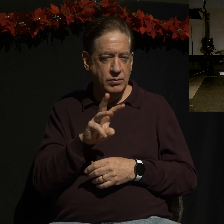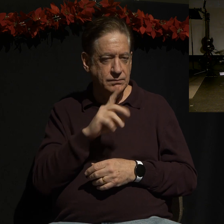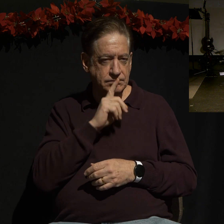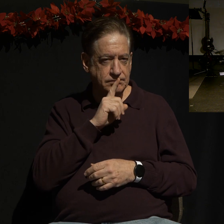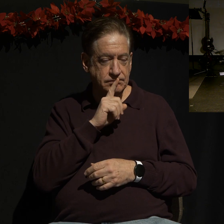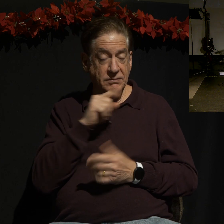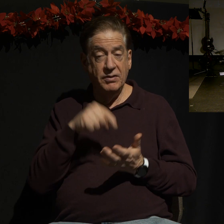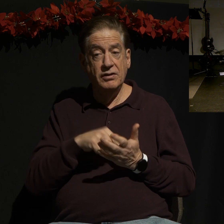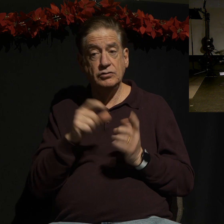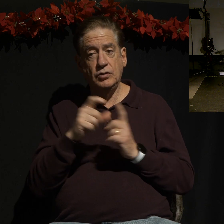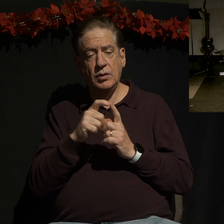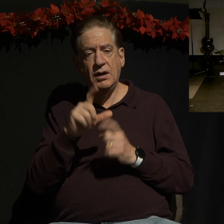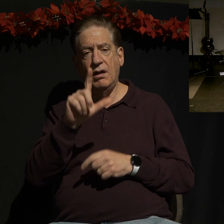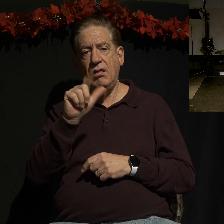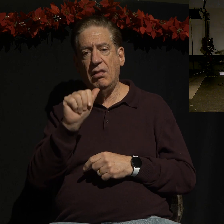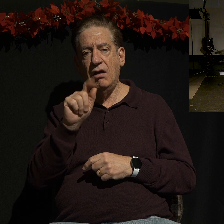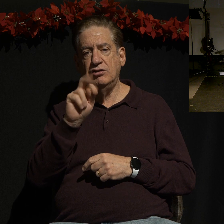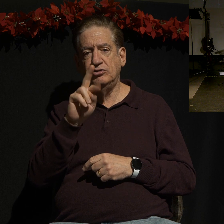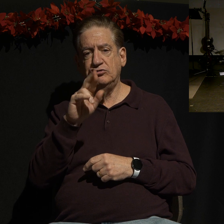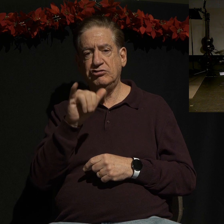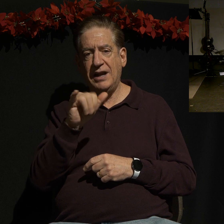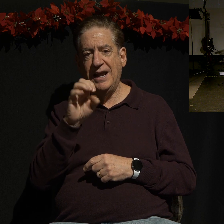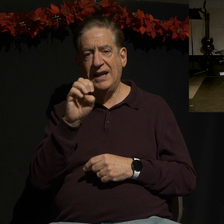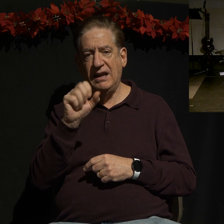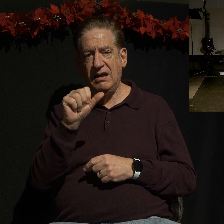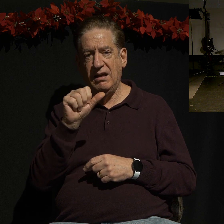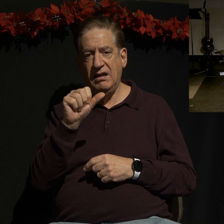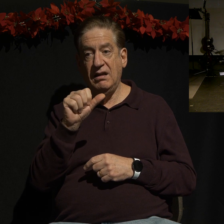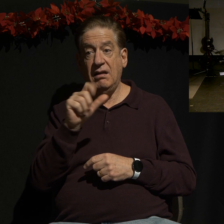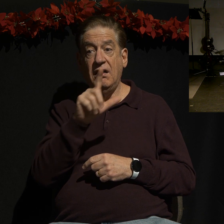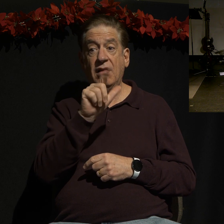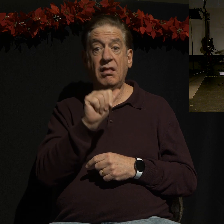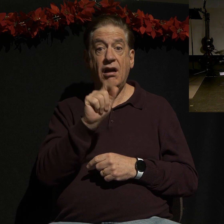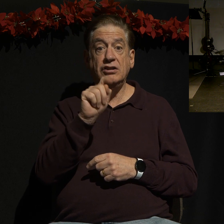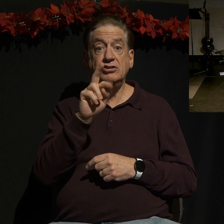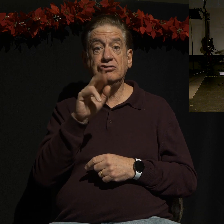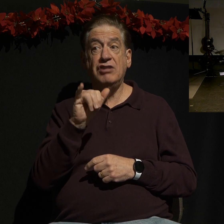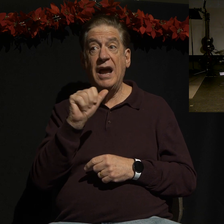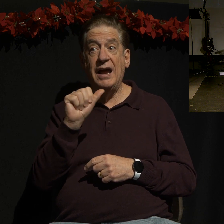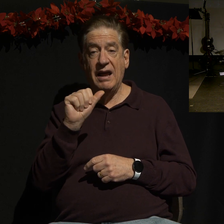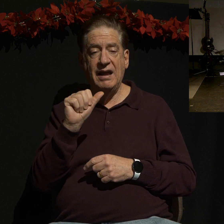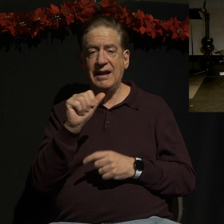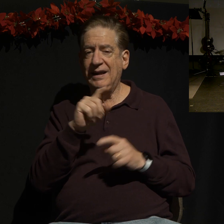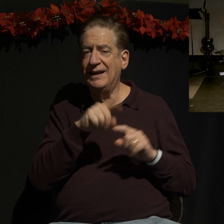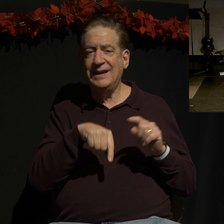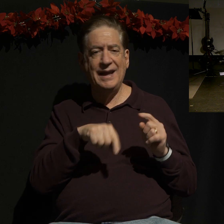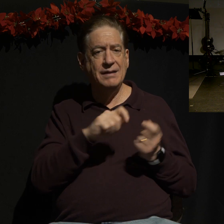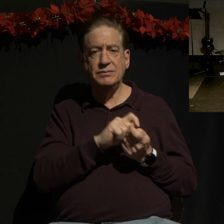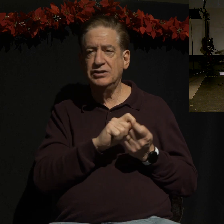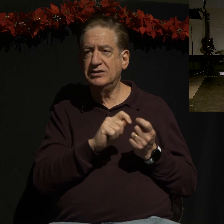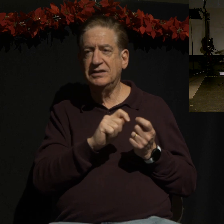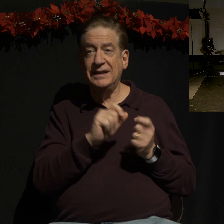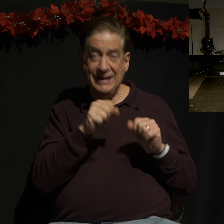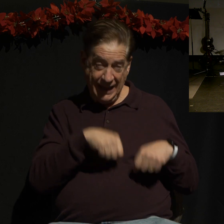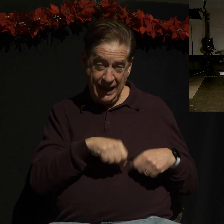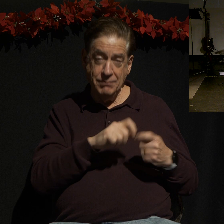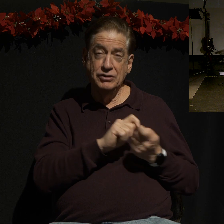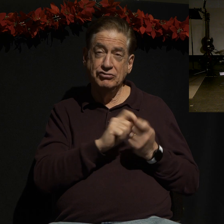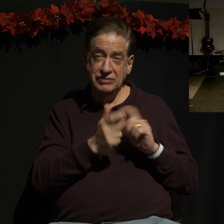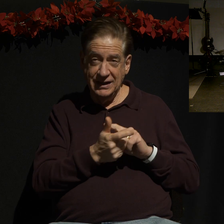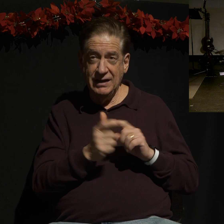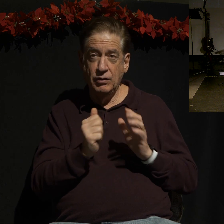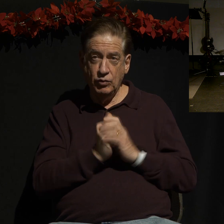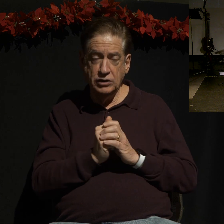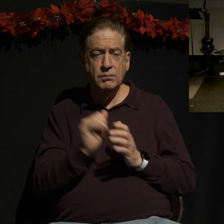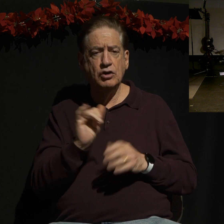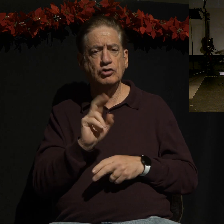This word is latreia. Now, this word latreia can be translated as worship, but it was also what